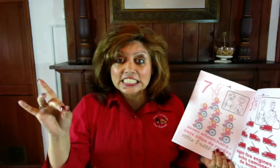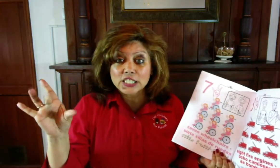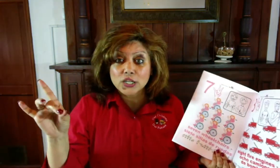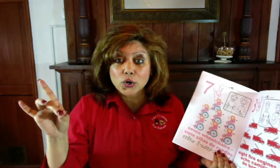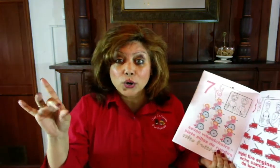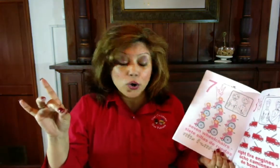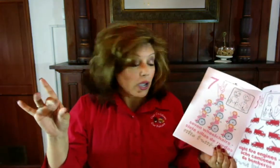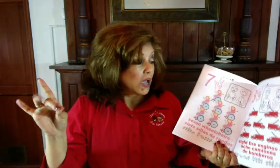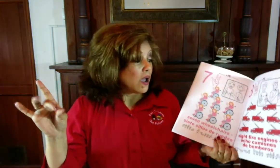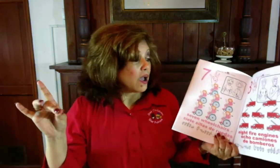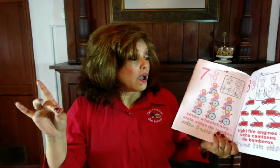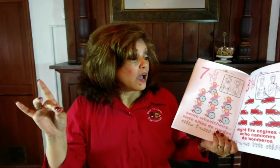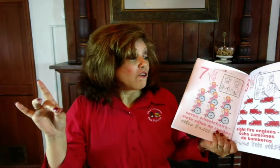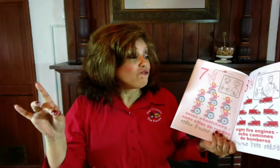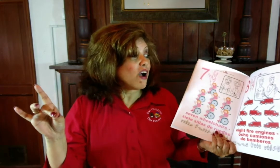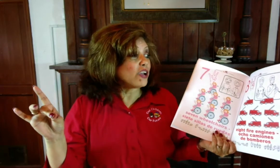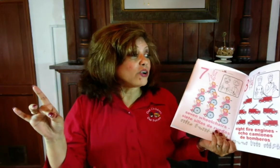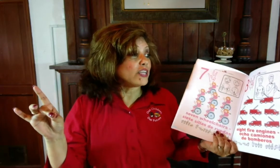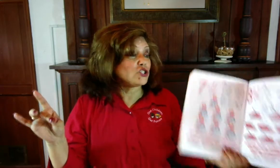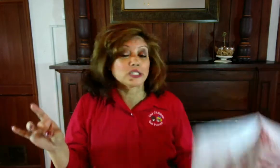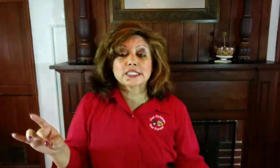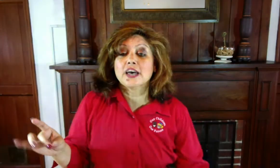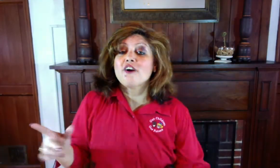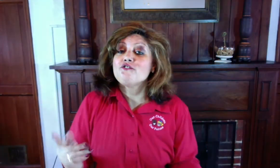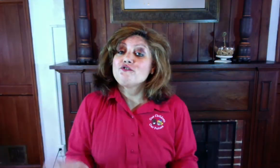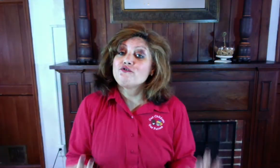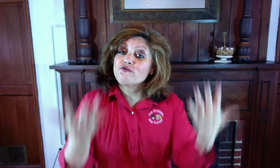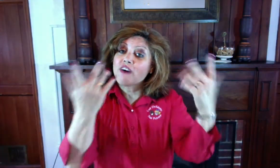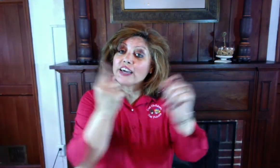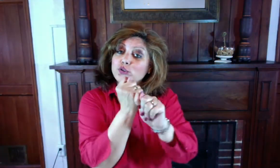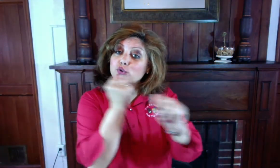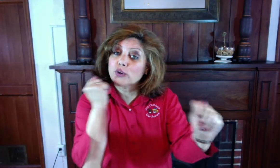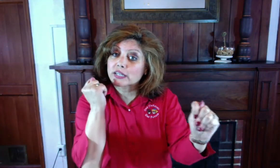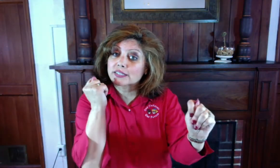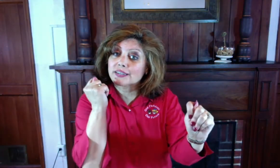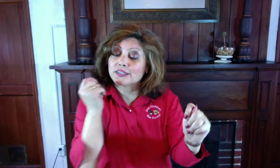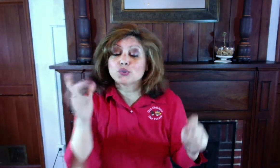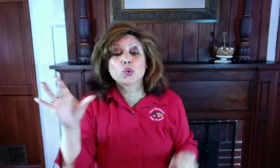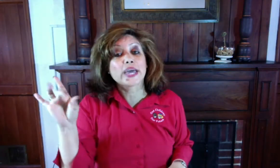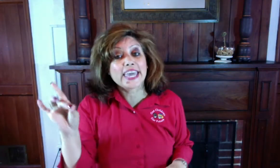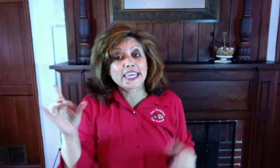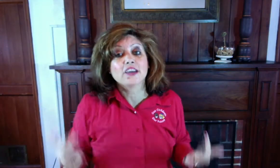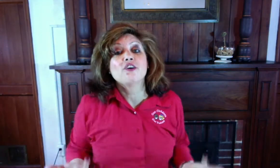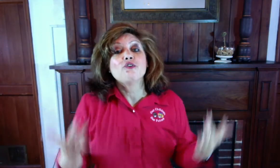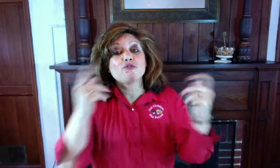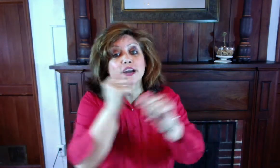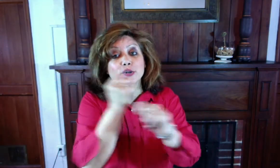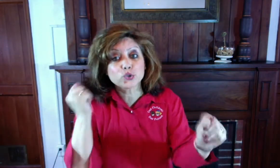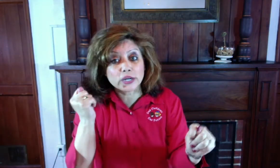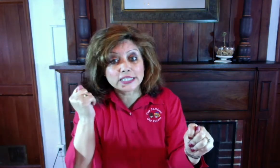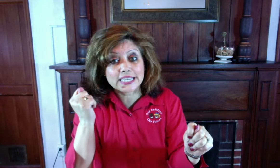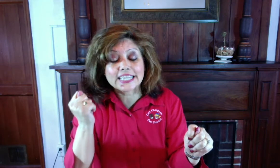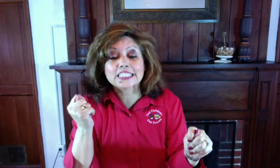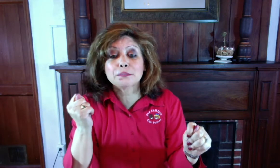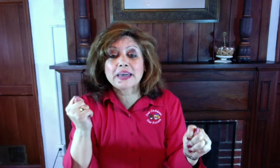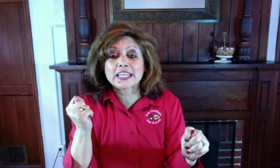8 fire engines. Fire trucks. So 8 fire trucks. And in Spanish